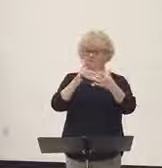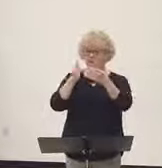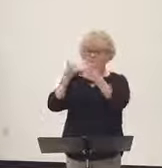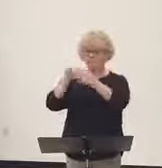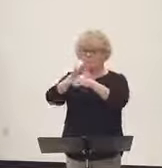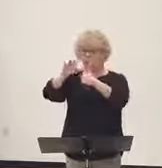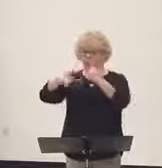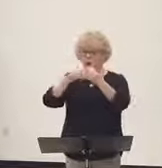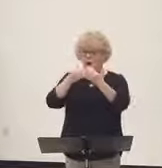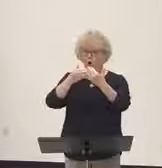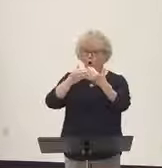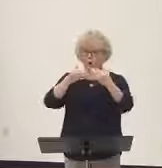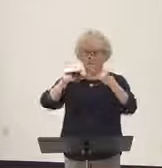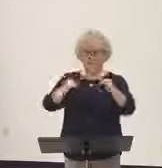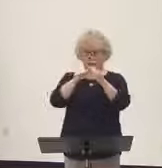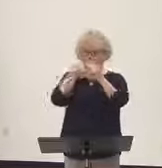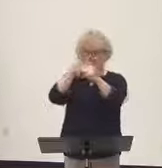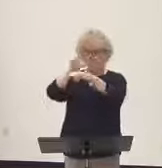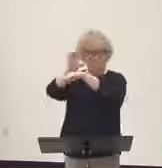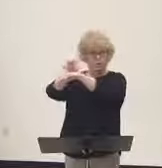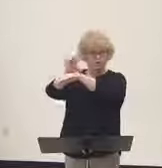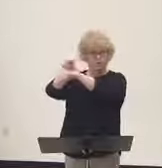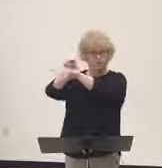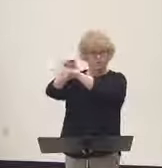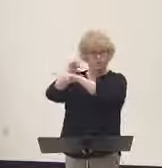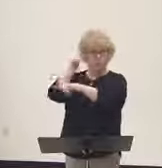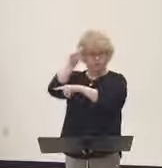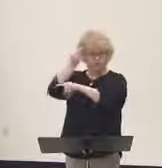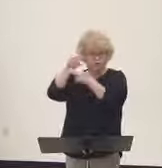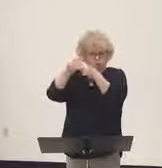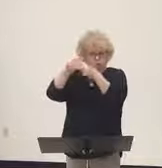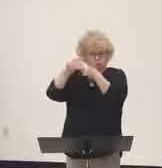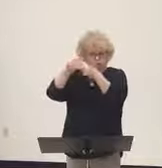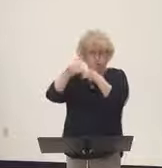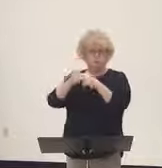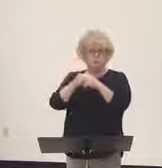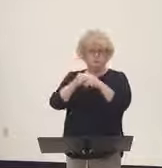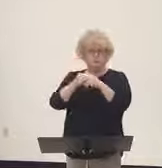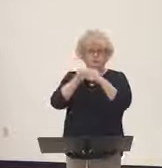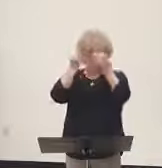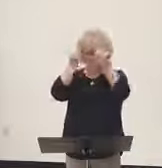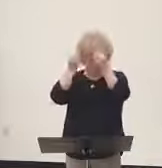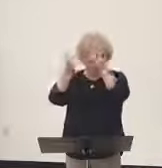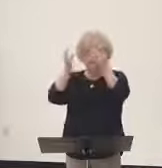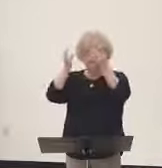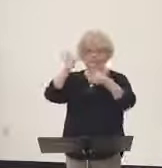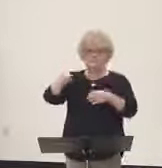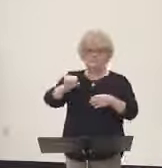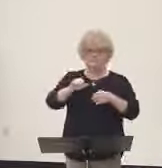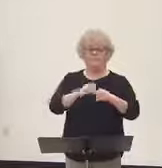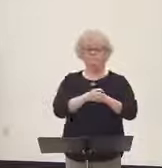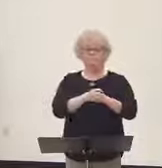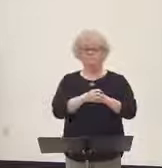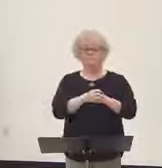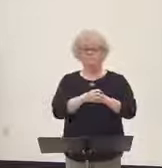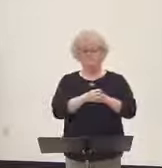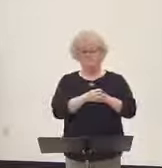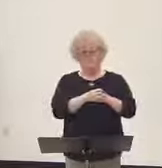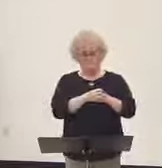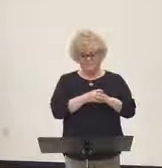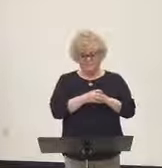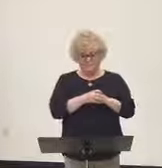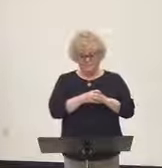masses and other events from the church in the very near future, and we'll definitely keep you updated about